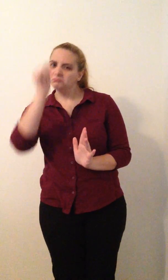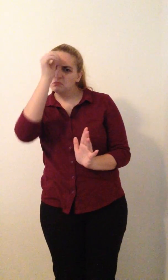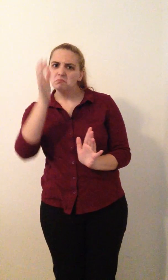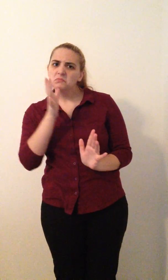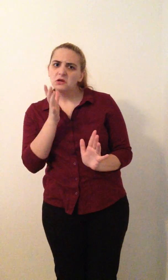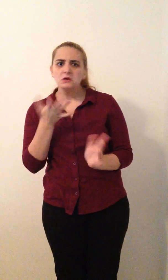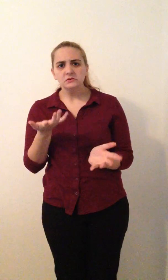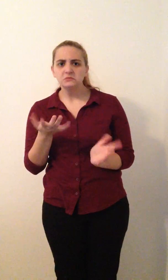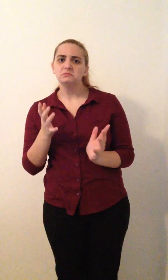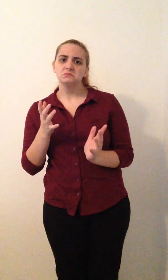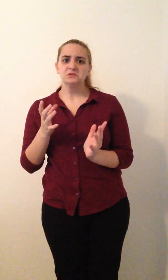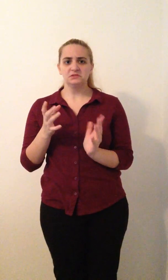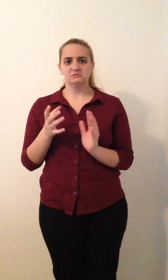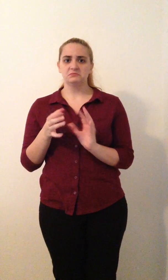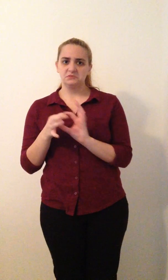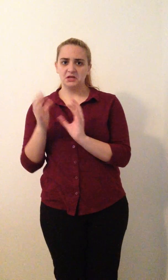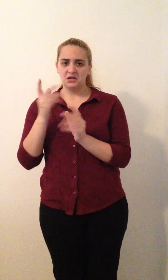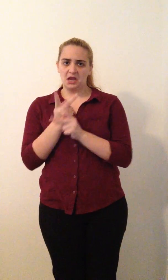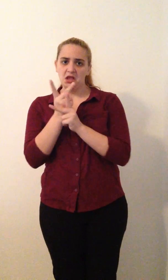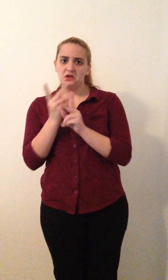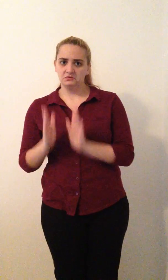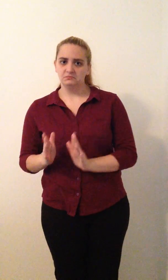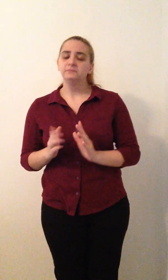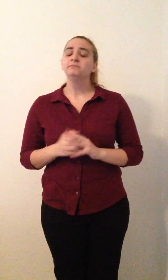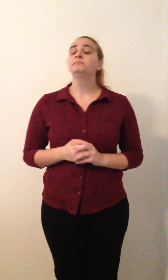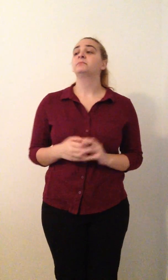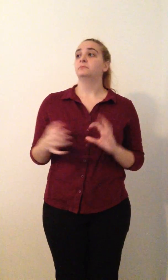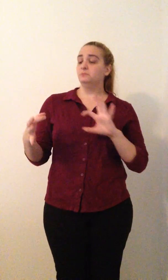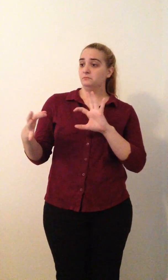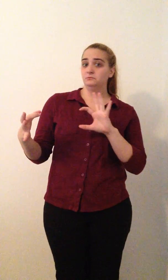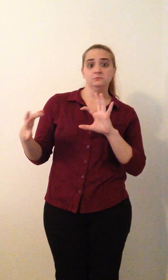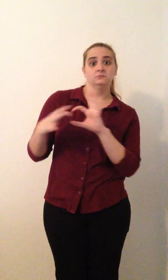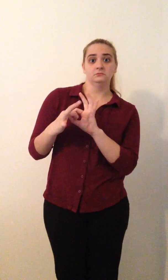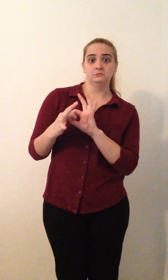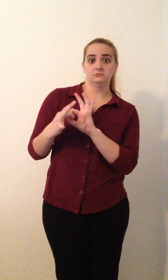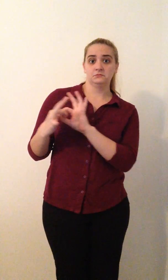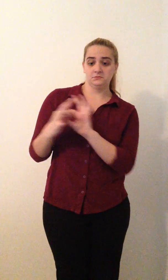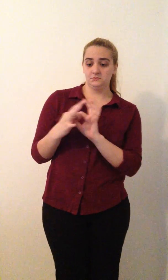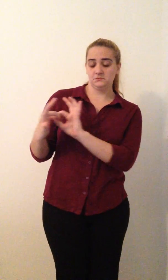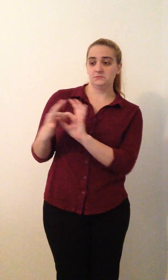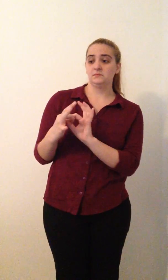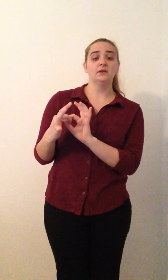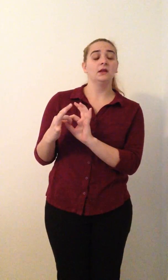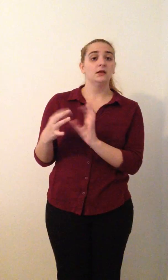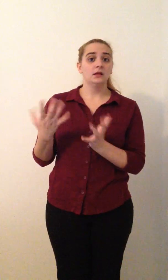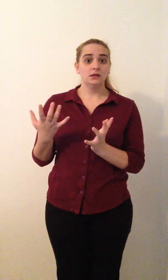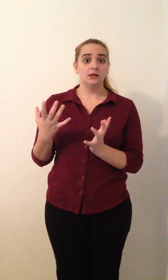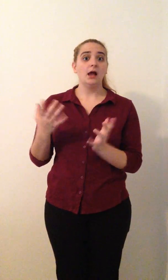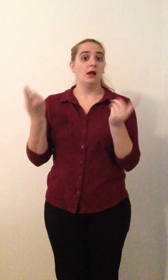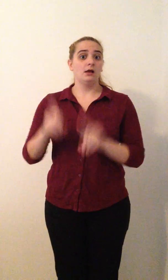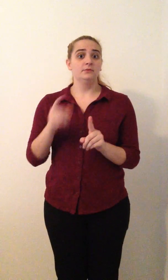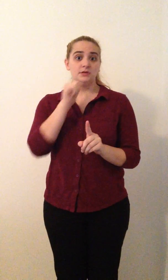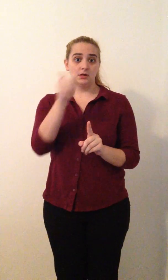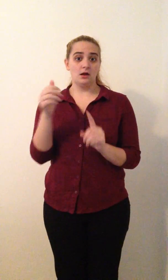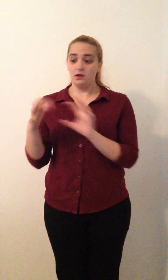also attach to us. And if they didn't, we'd be in real trouble. They'd be able to abandon us, they'd